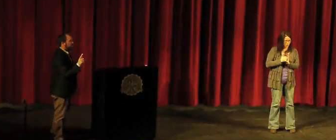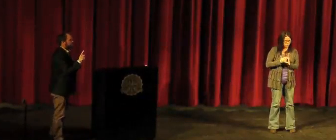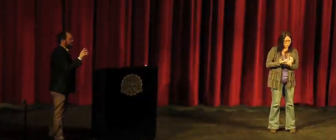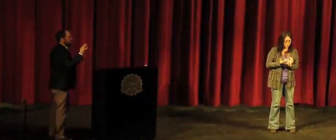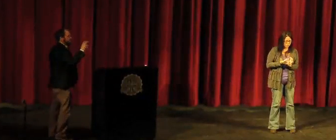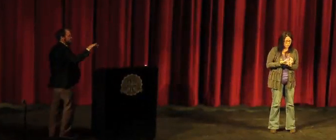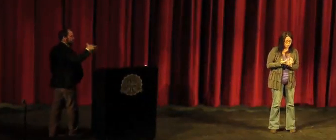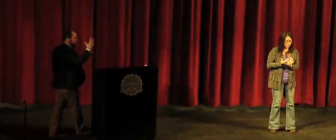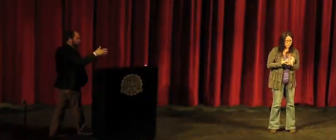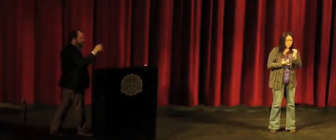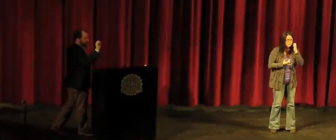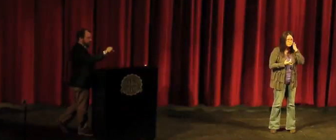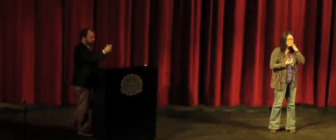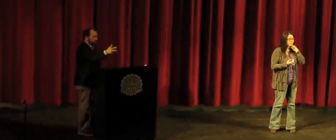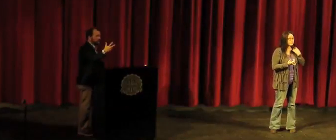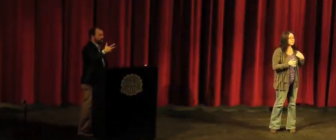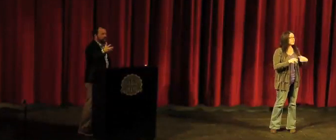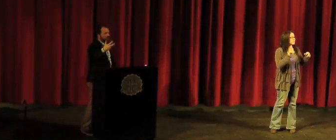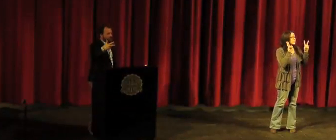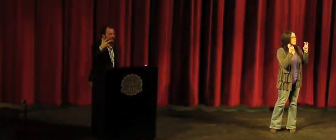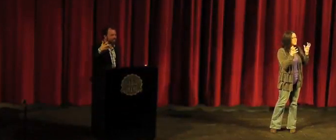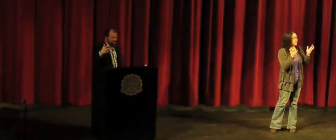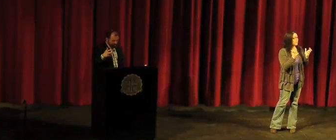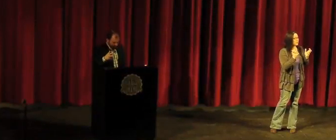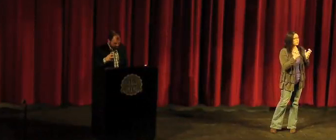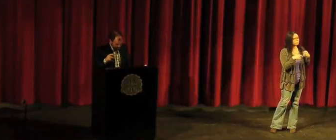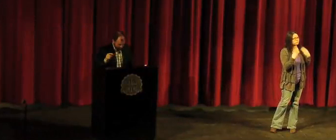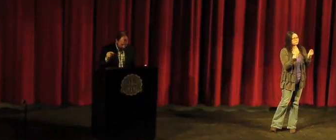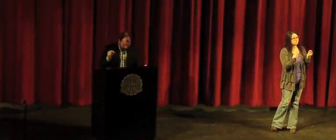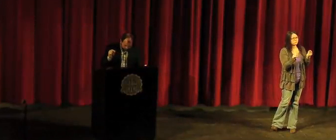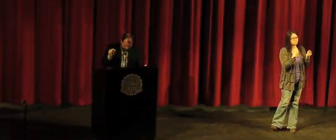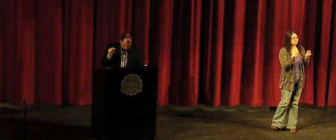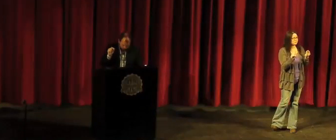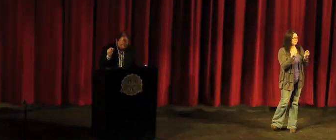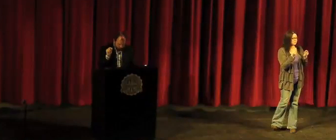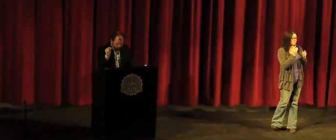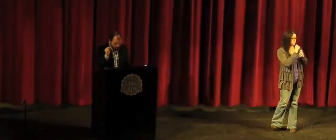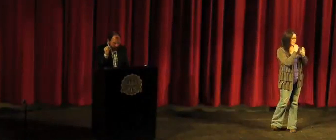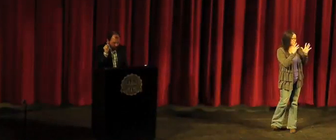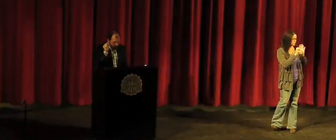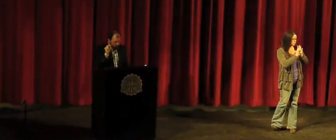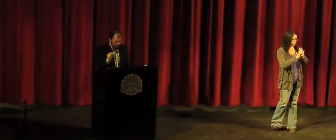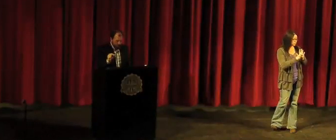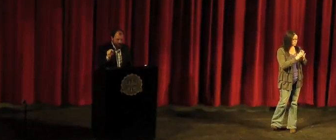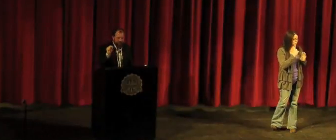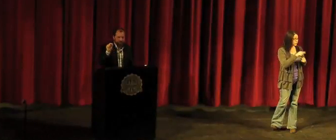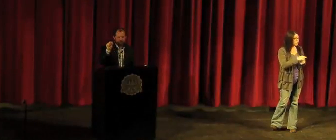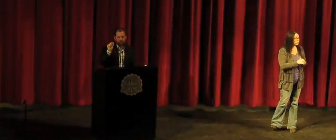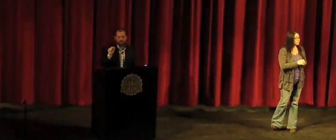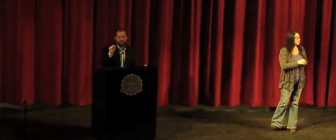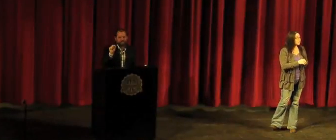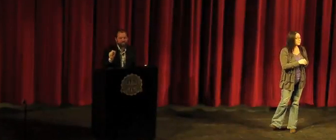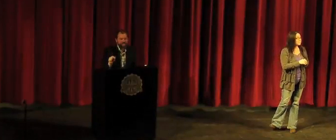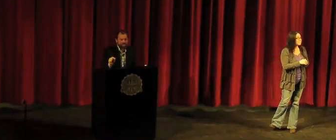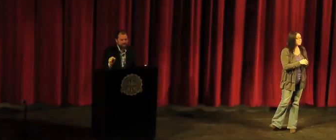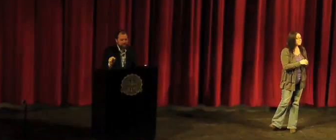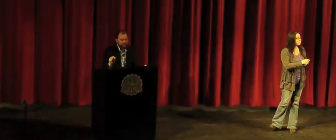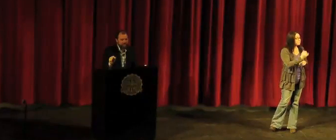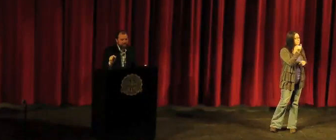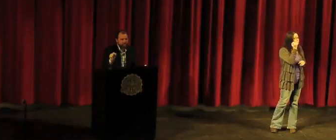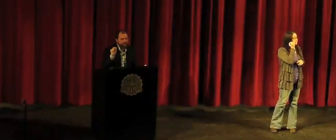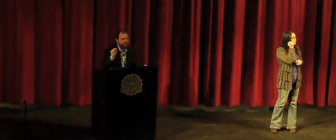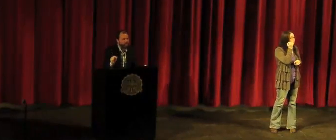the theme. I just want to sort of prime an imaginative pump for you. What if Christian